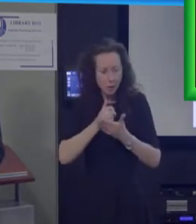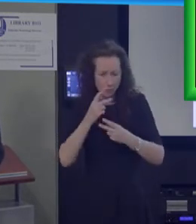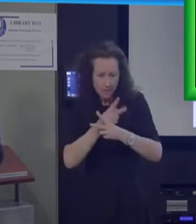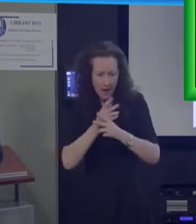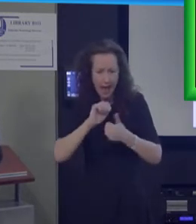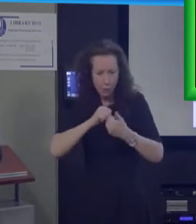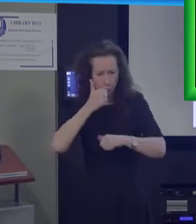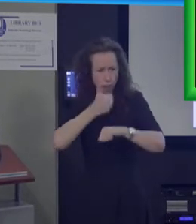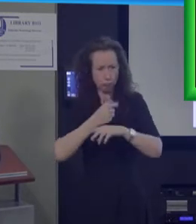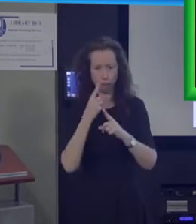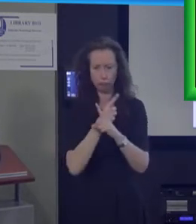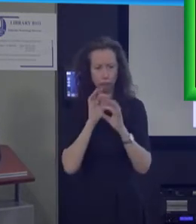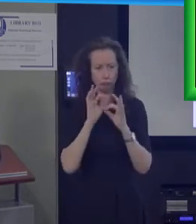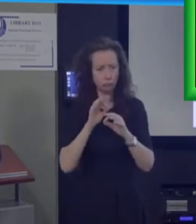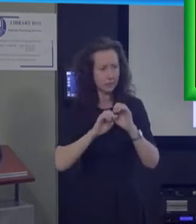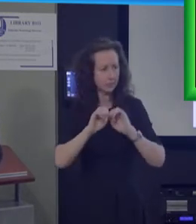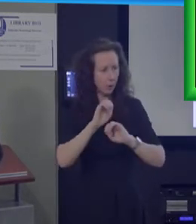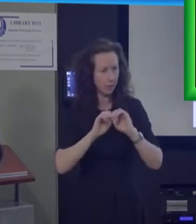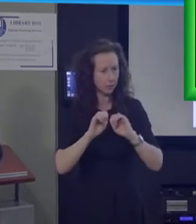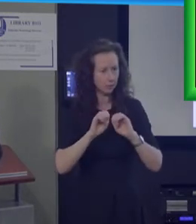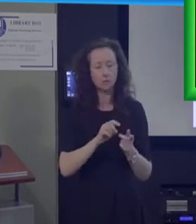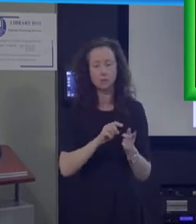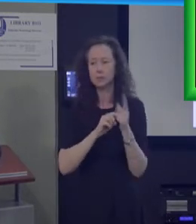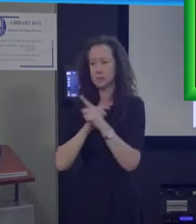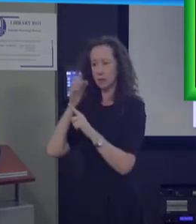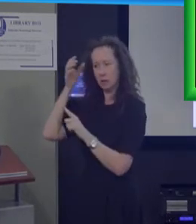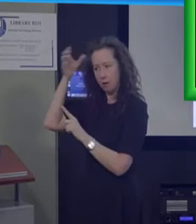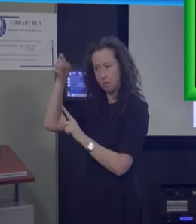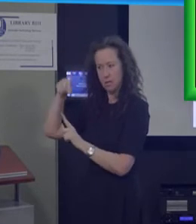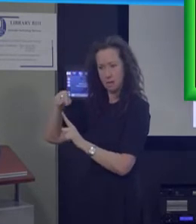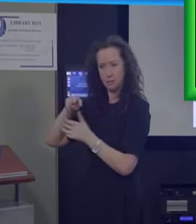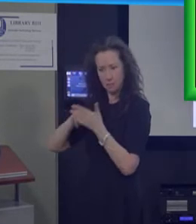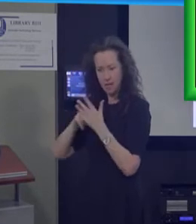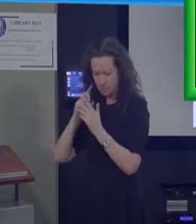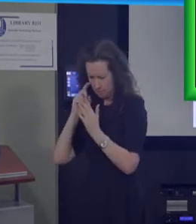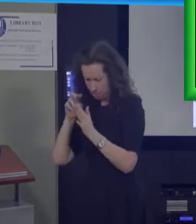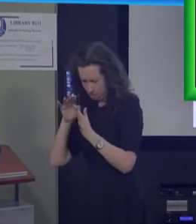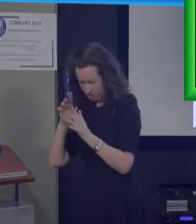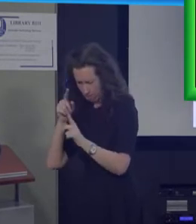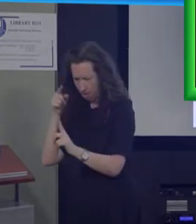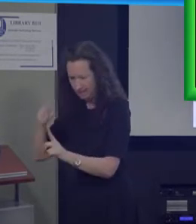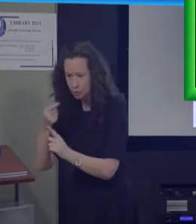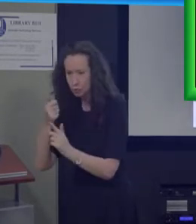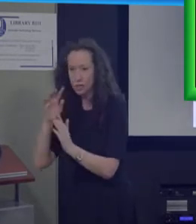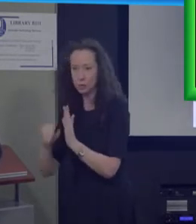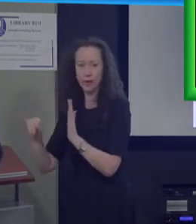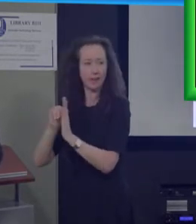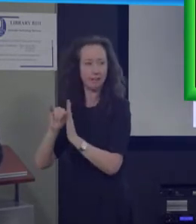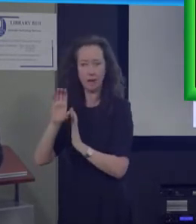underlying concept is fundamental to science. You've identified a causal path. So there are these two